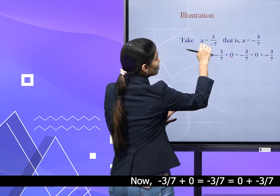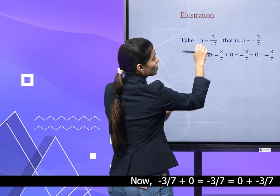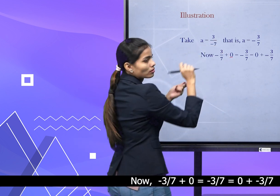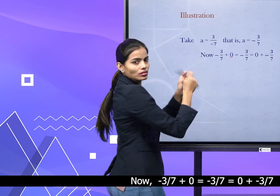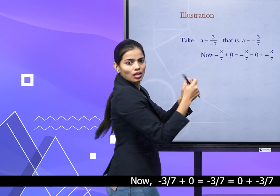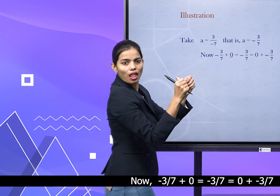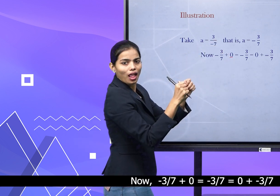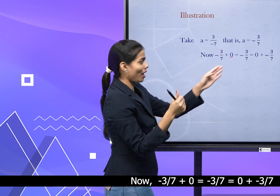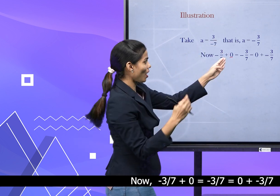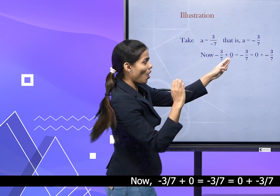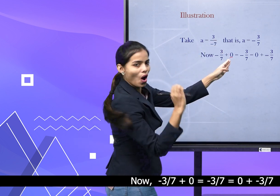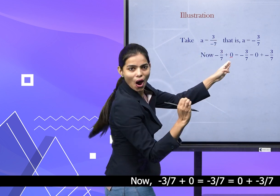by 7.